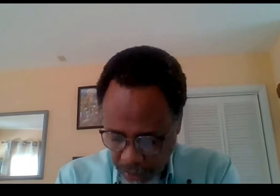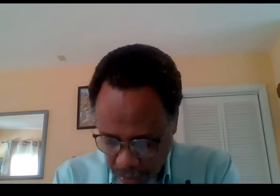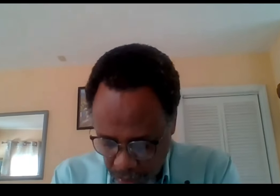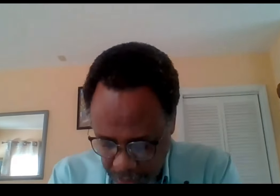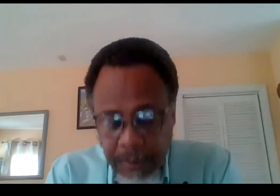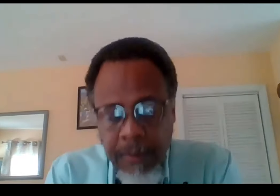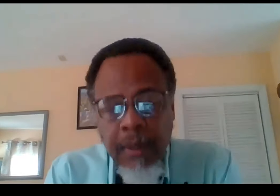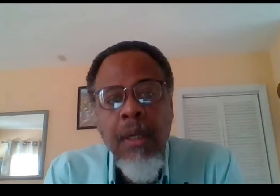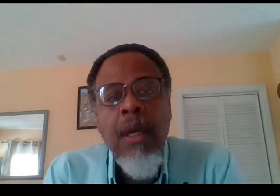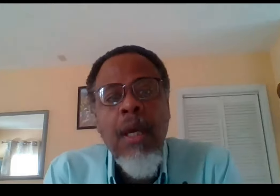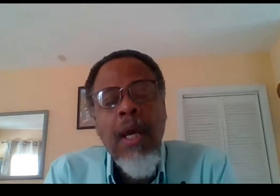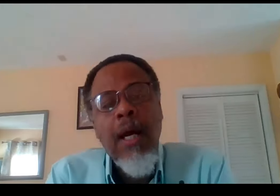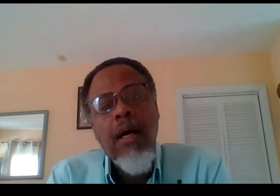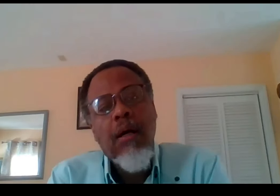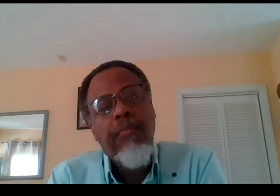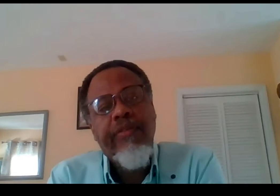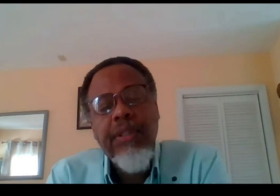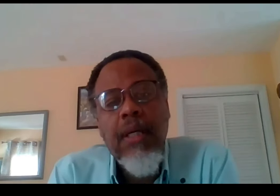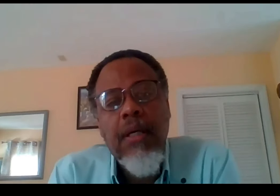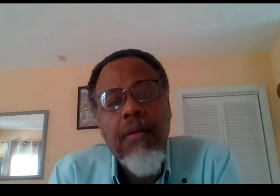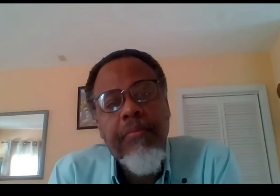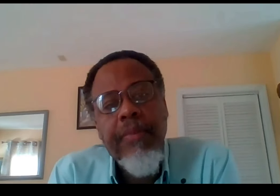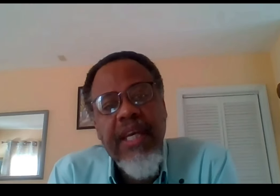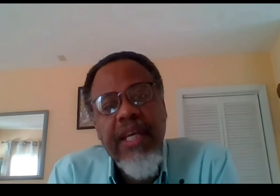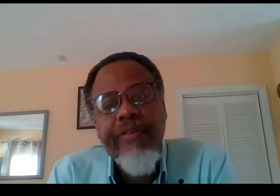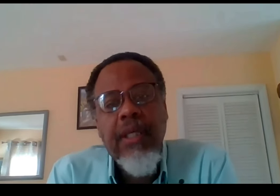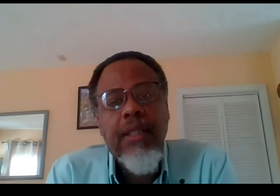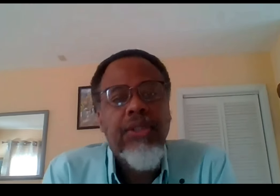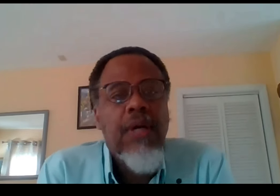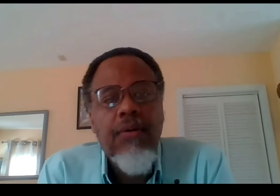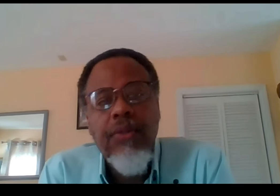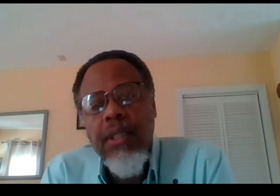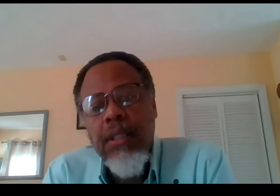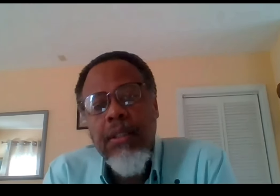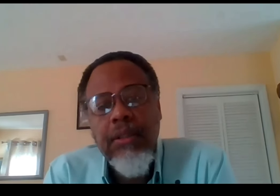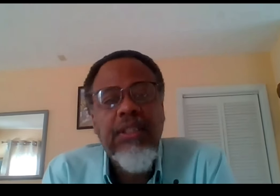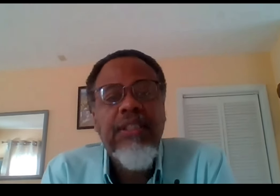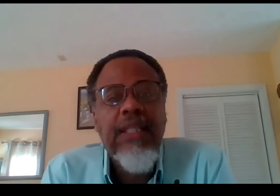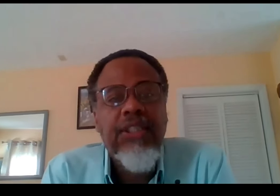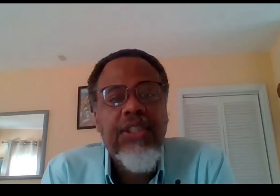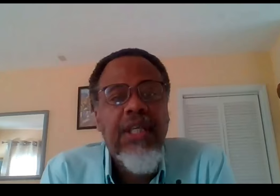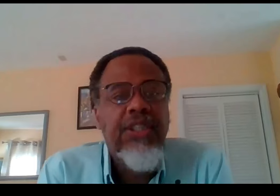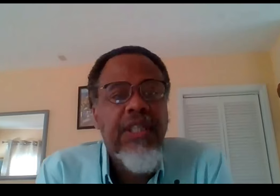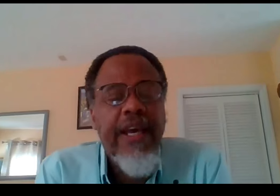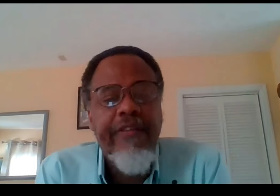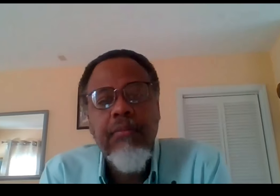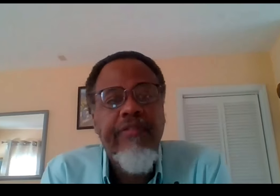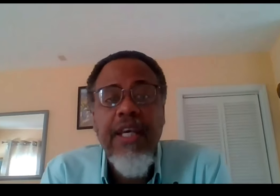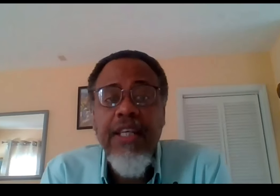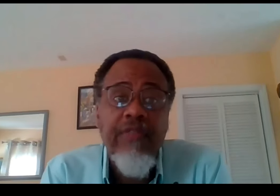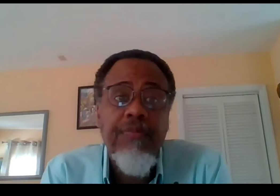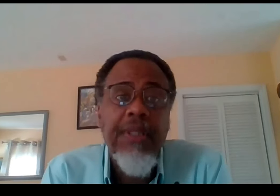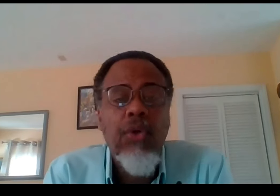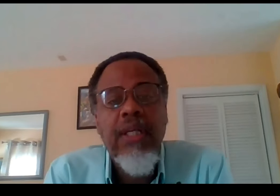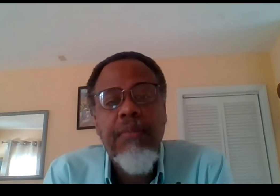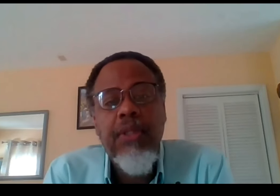schools. The first main effort is around the distance education effort. And for years, we have been